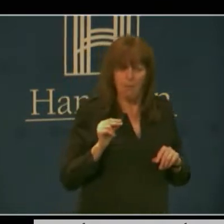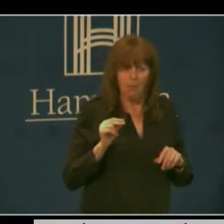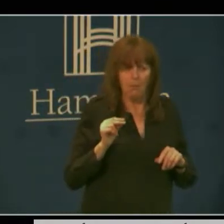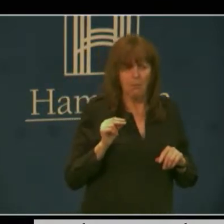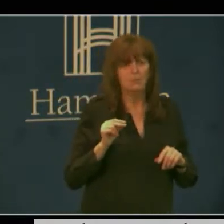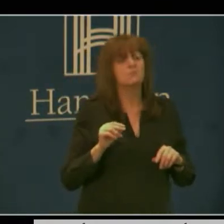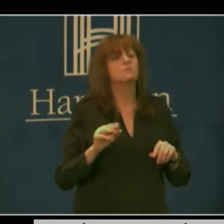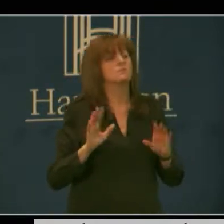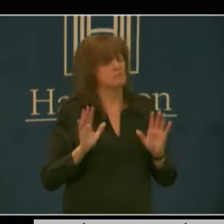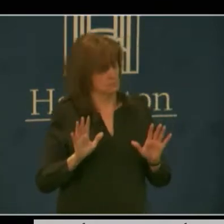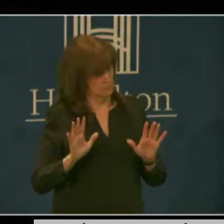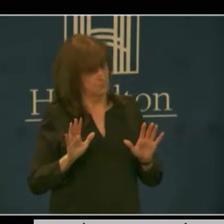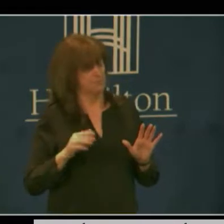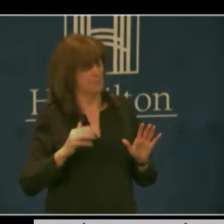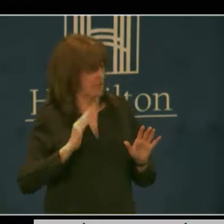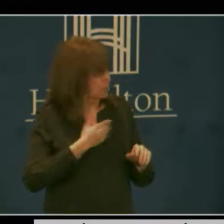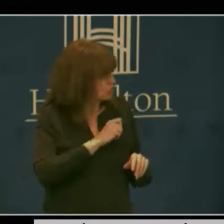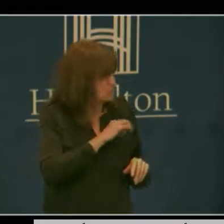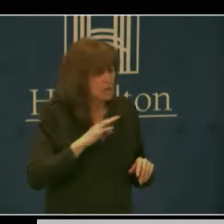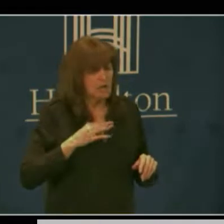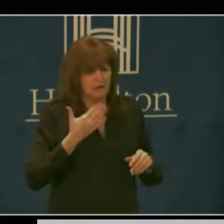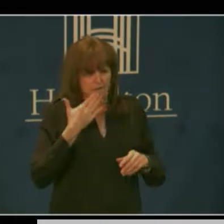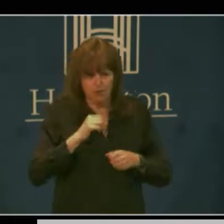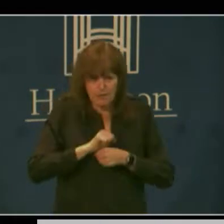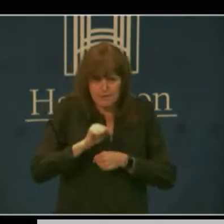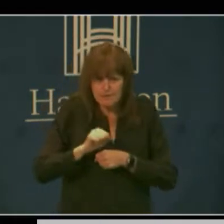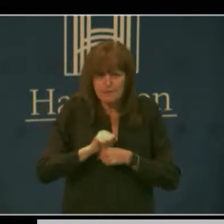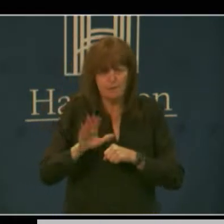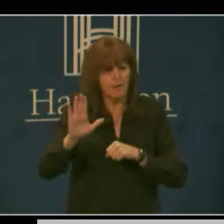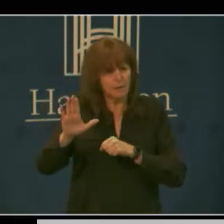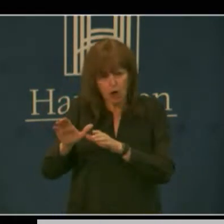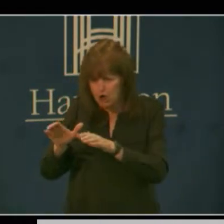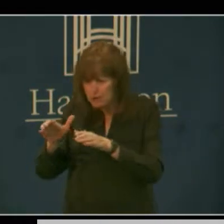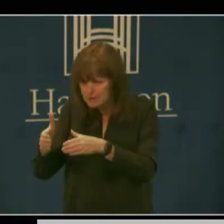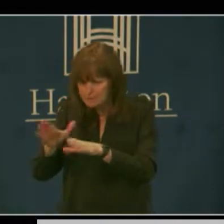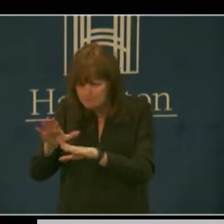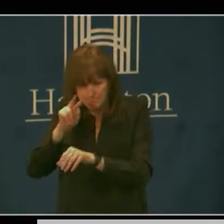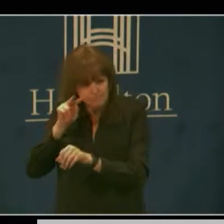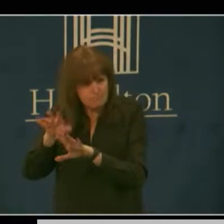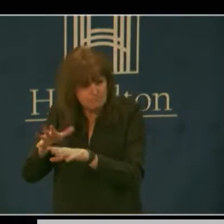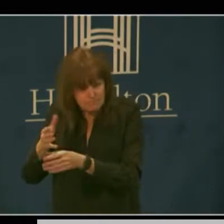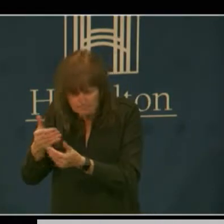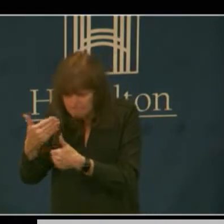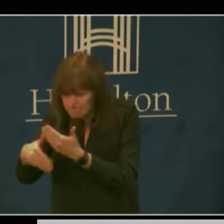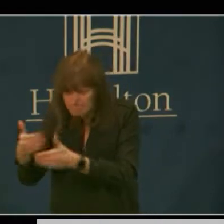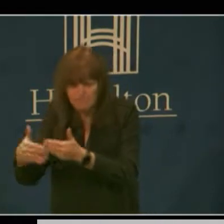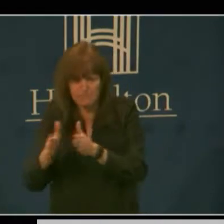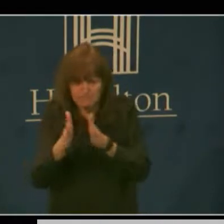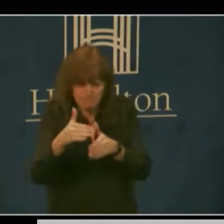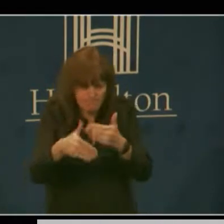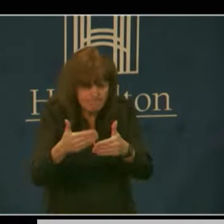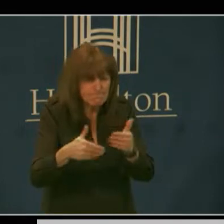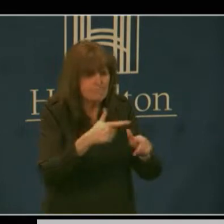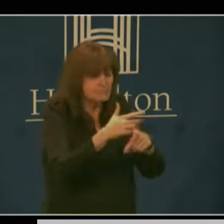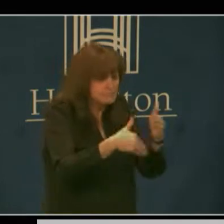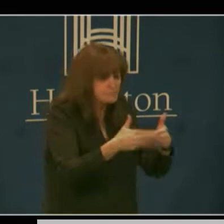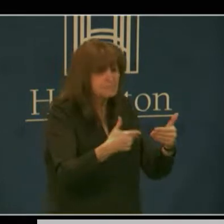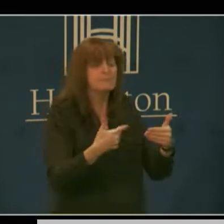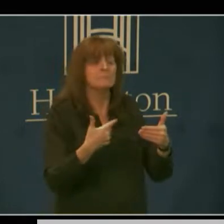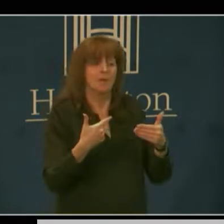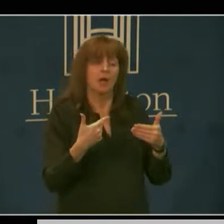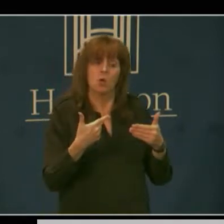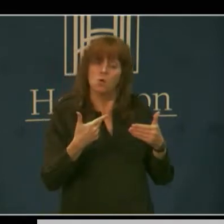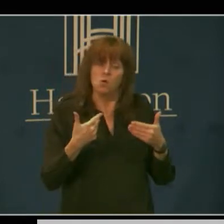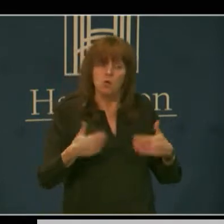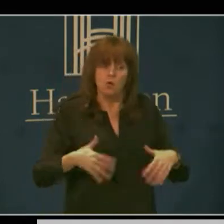done, looking at after all the sectors, it's been a huge, huge human effort to try and figure out all the various pieces that